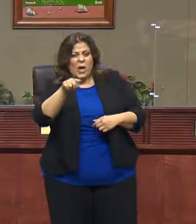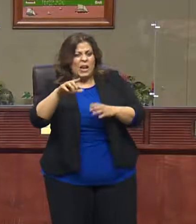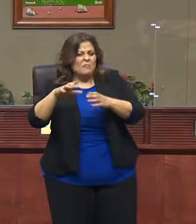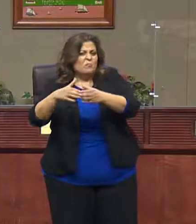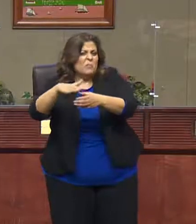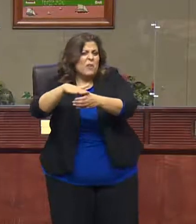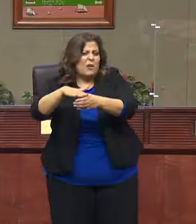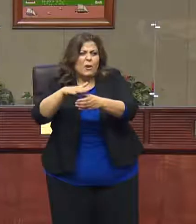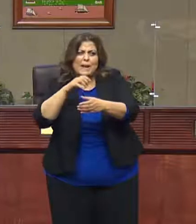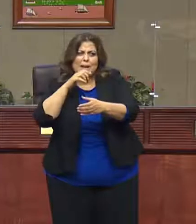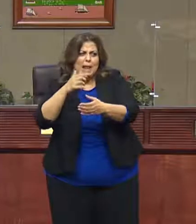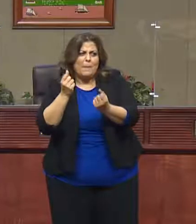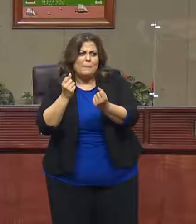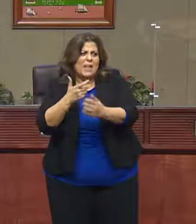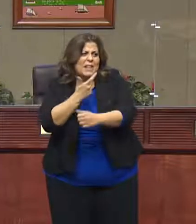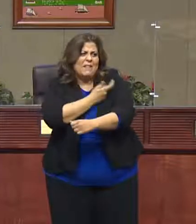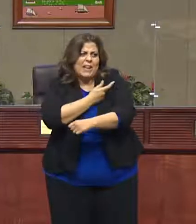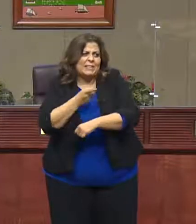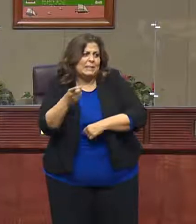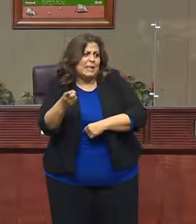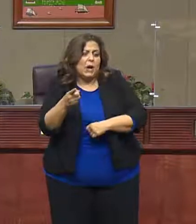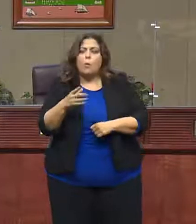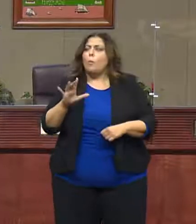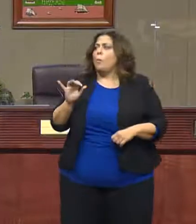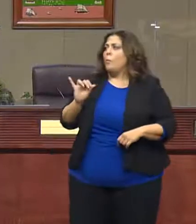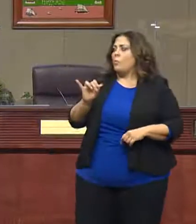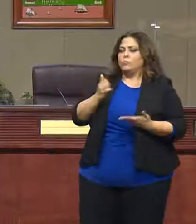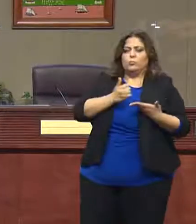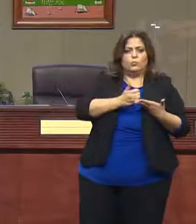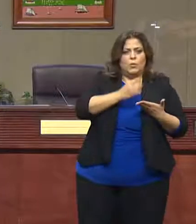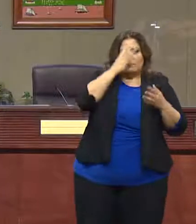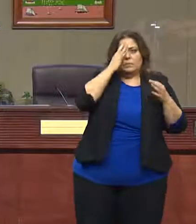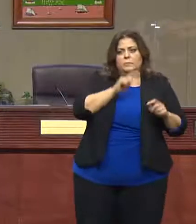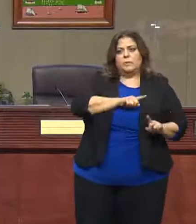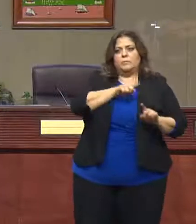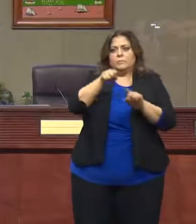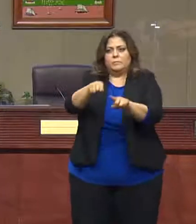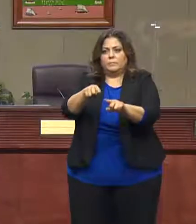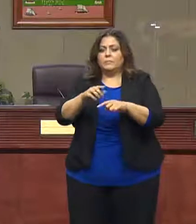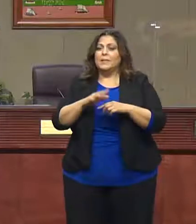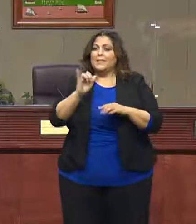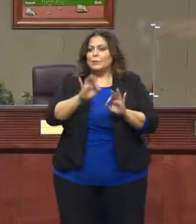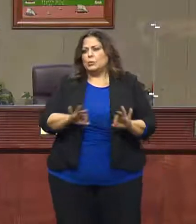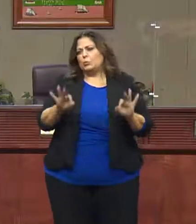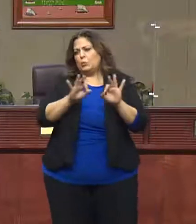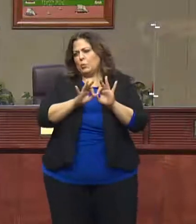rates. We will continue to do that. It's critical to our work.